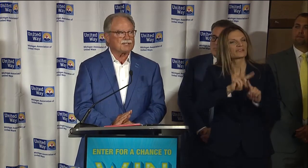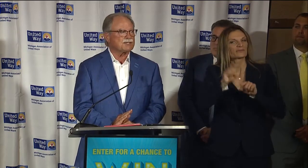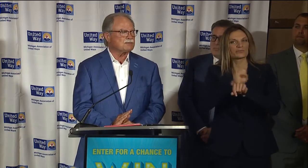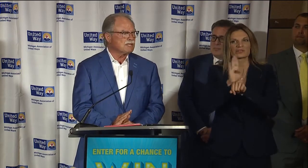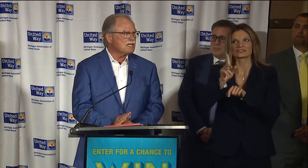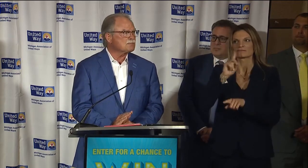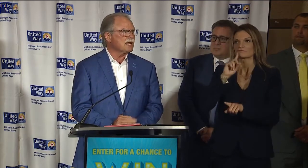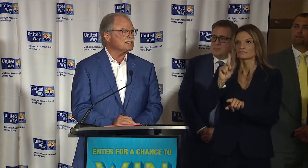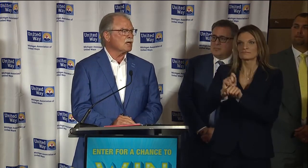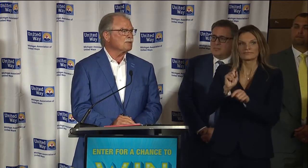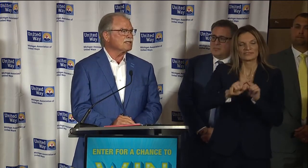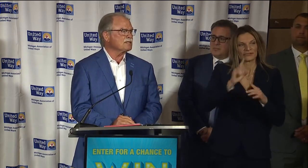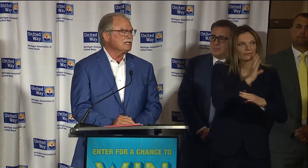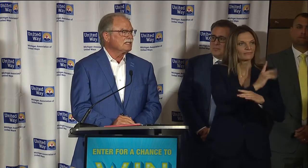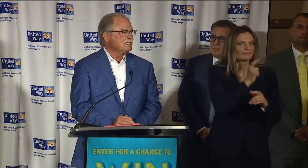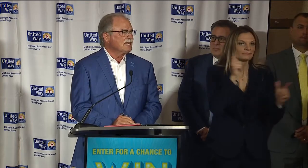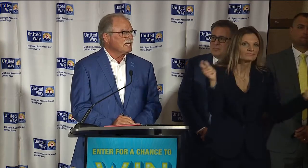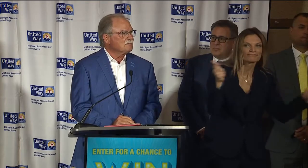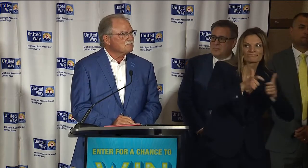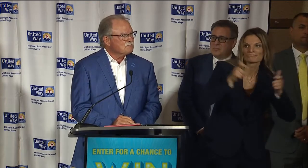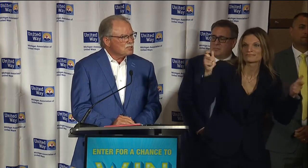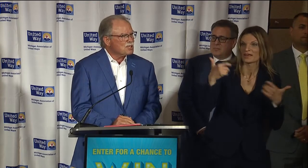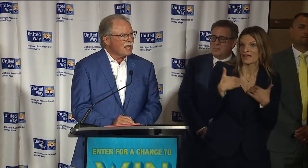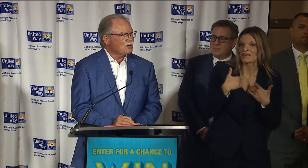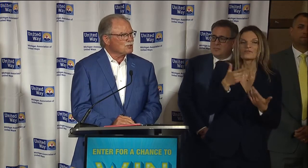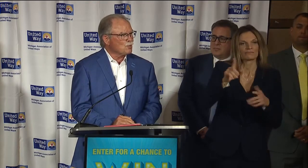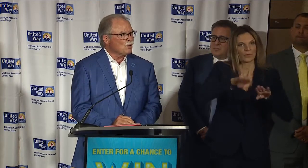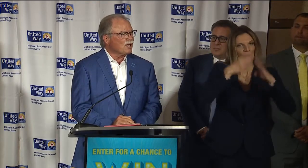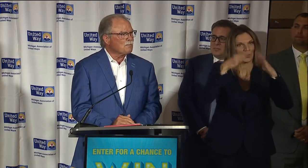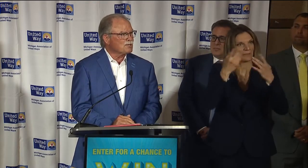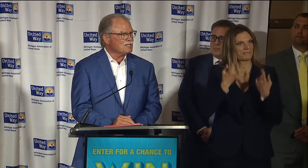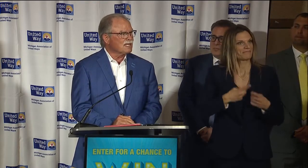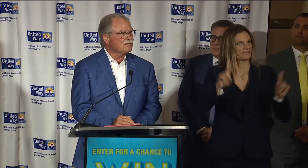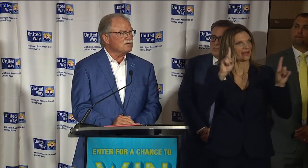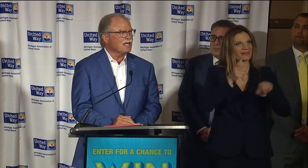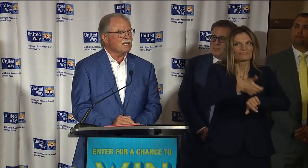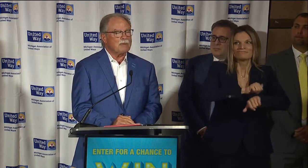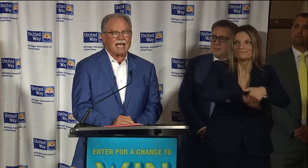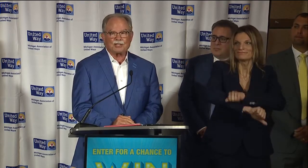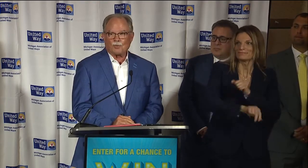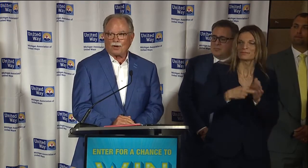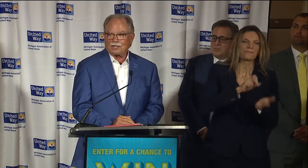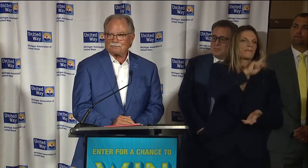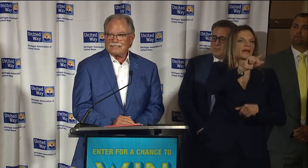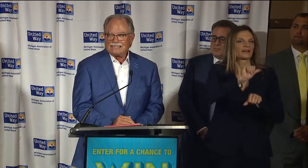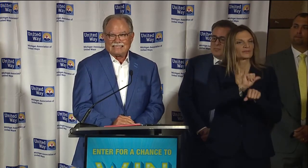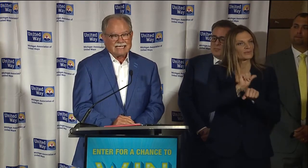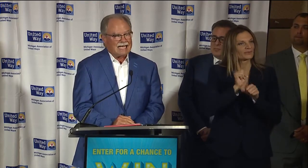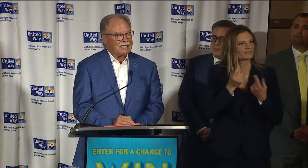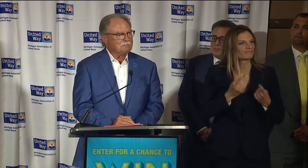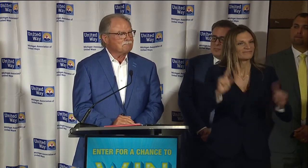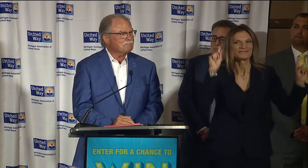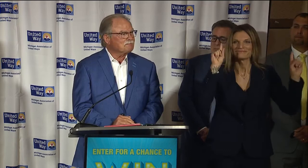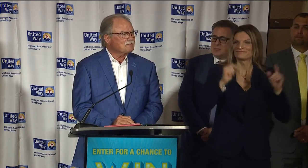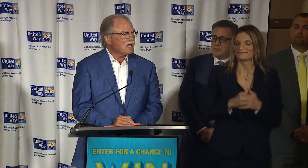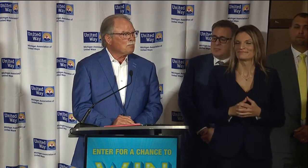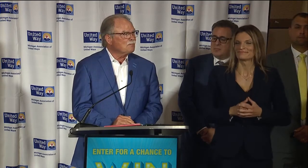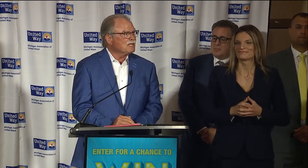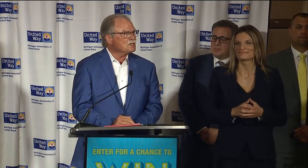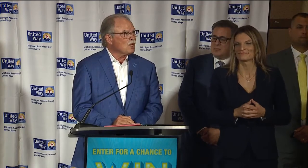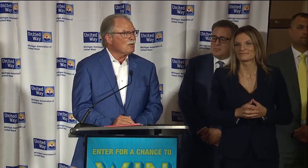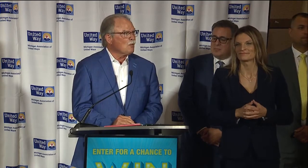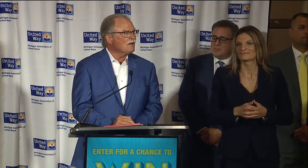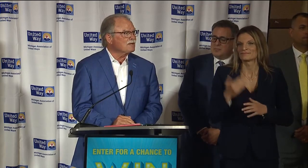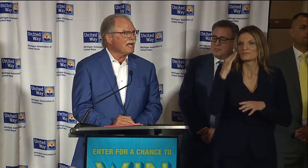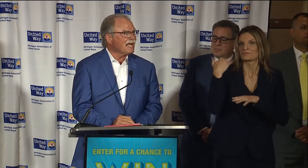small businesses, medium-sized companies, Michiganders are rolling up their sleeves and getting back to work. A couple